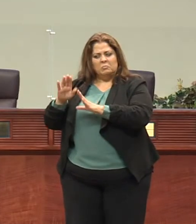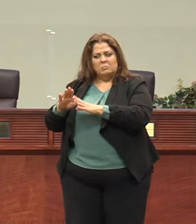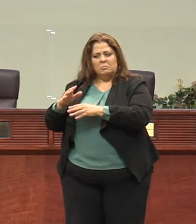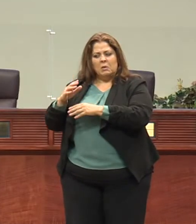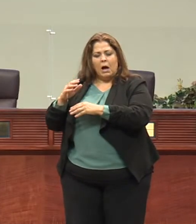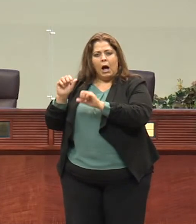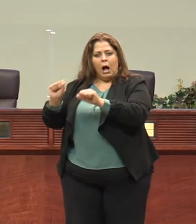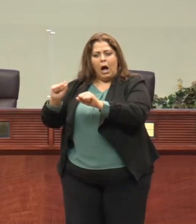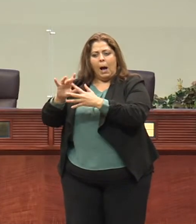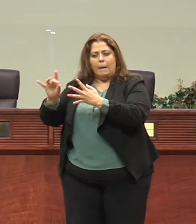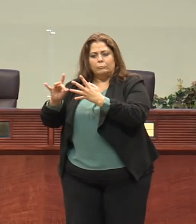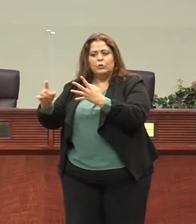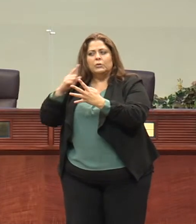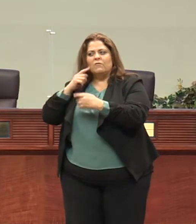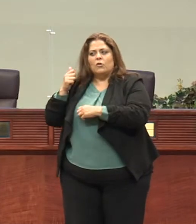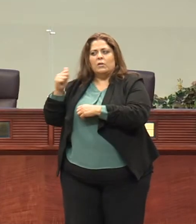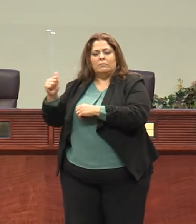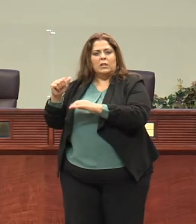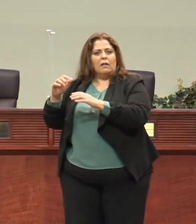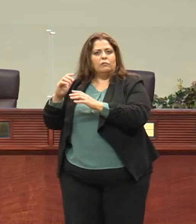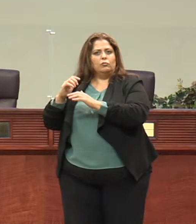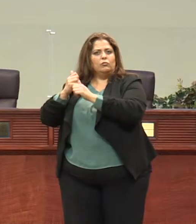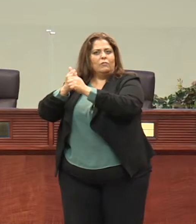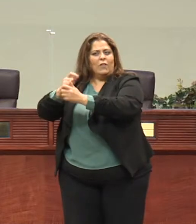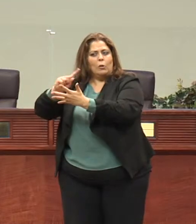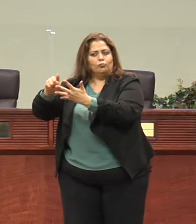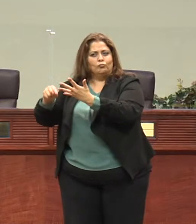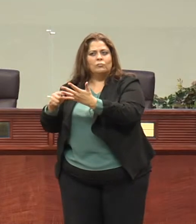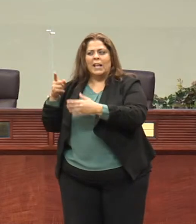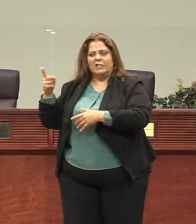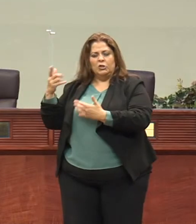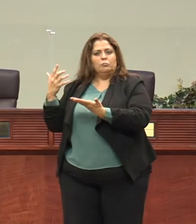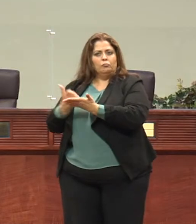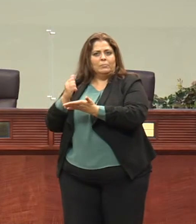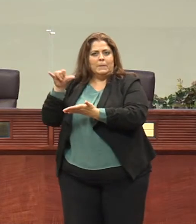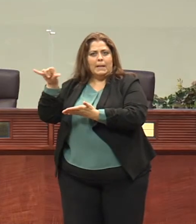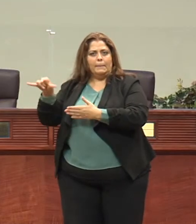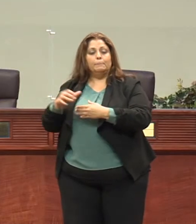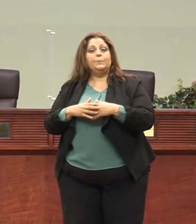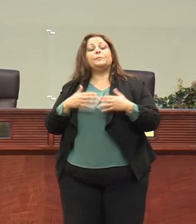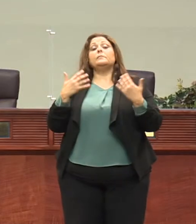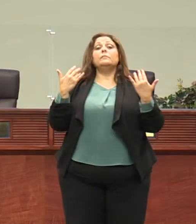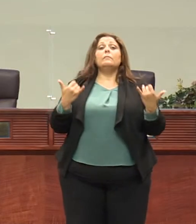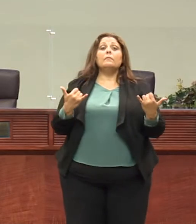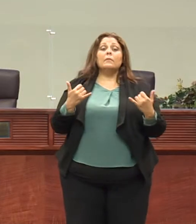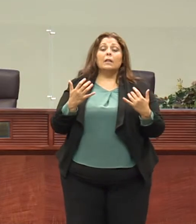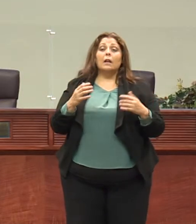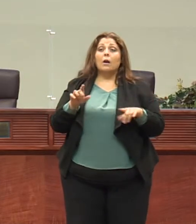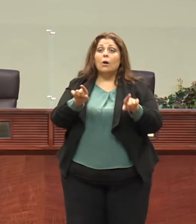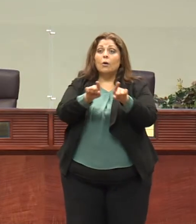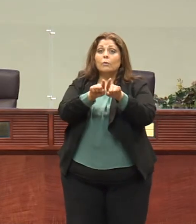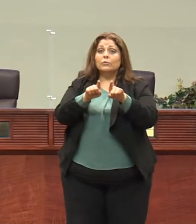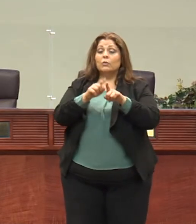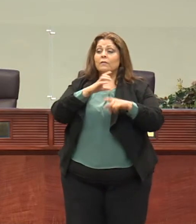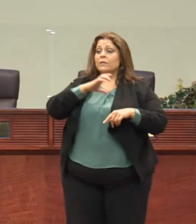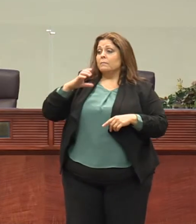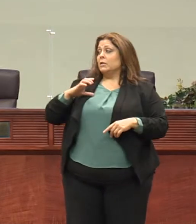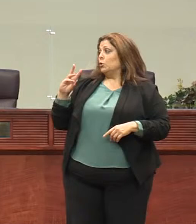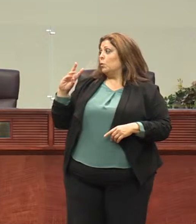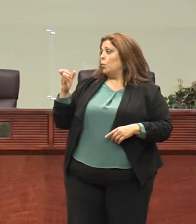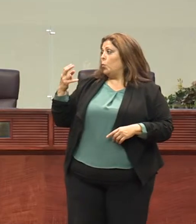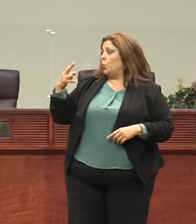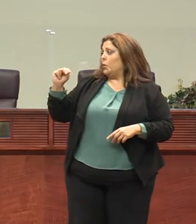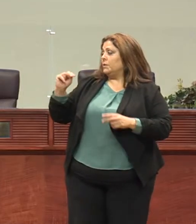of at this time. Also today, I want to acknowledge a couple of our commissioners, Commissioner Wilson